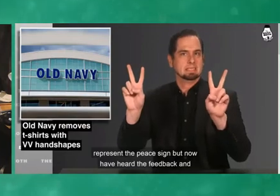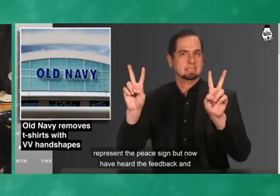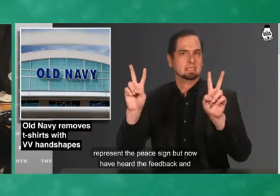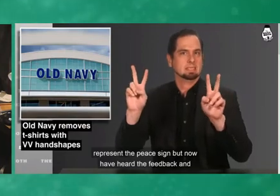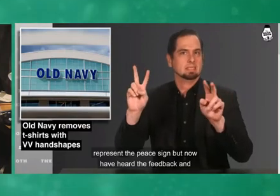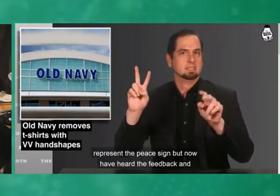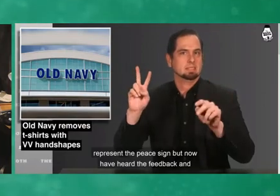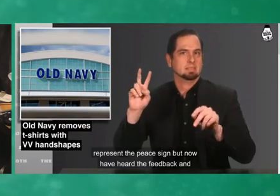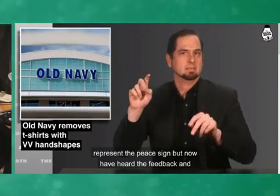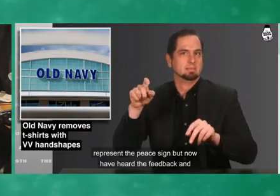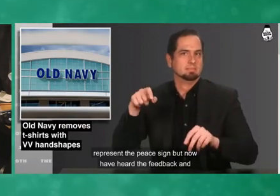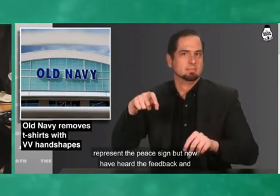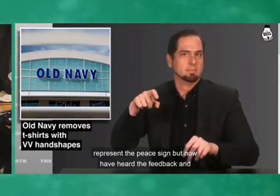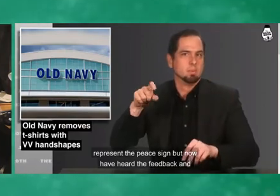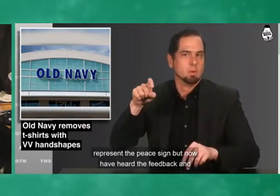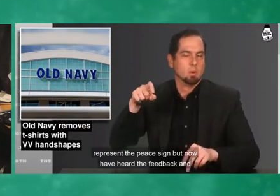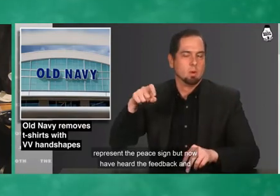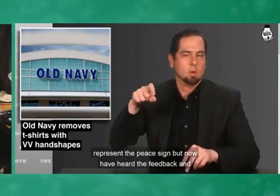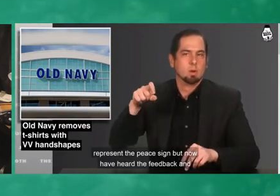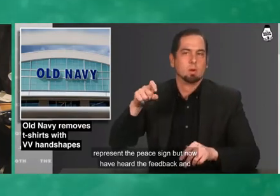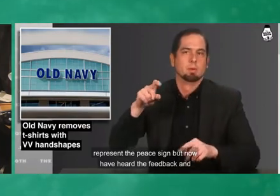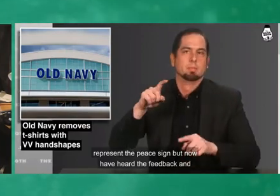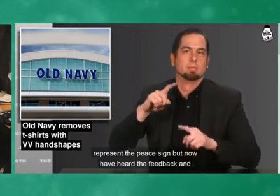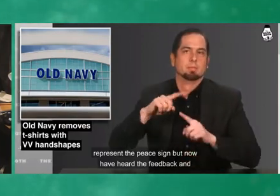It was, and with two hands, it was supposed to be like this.